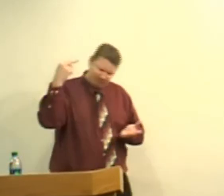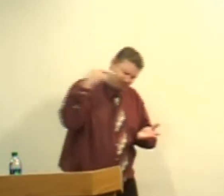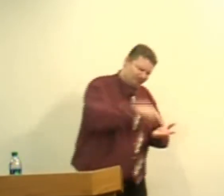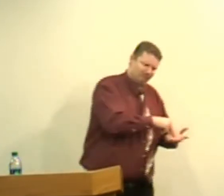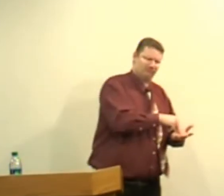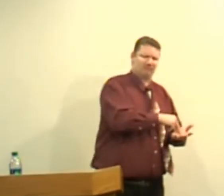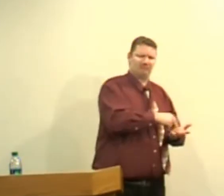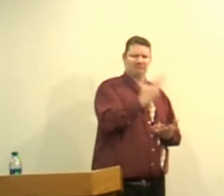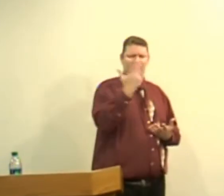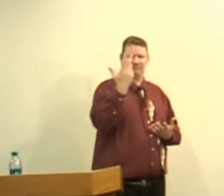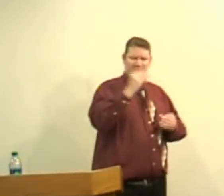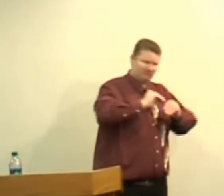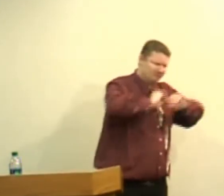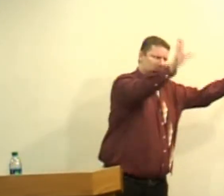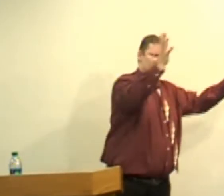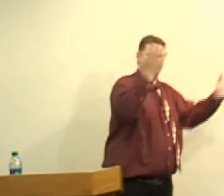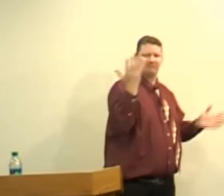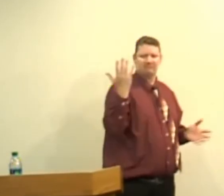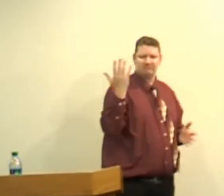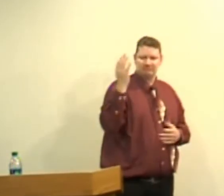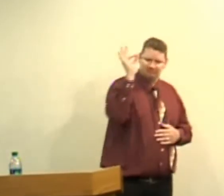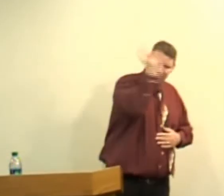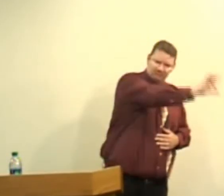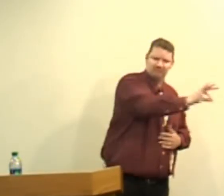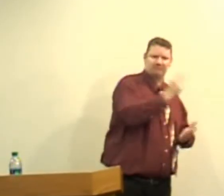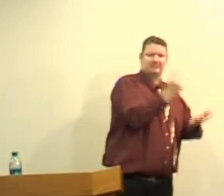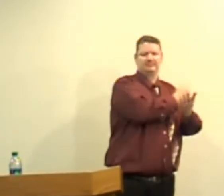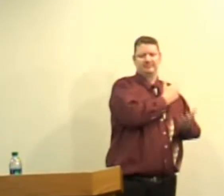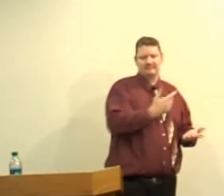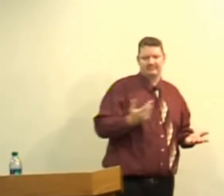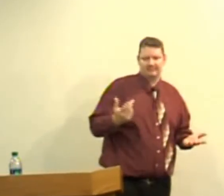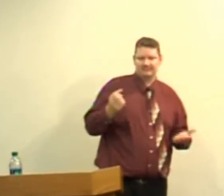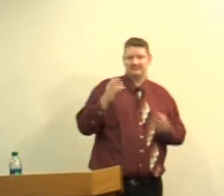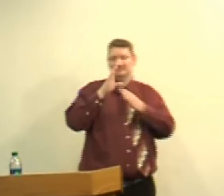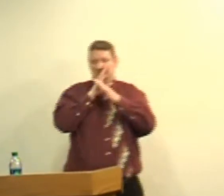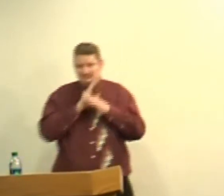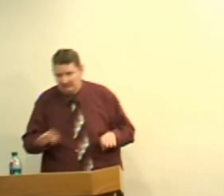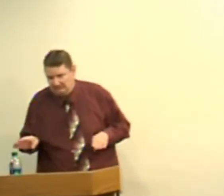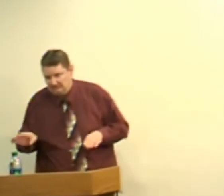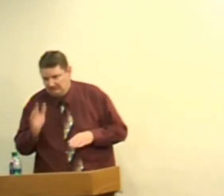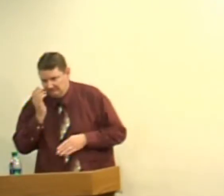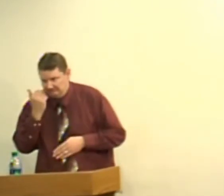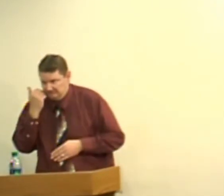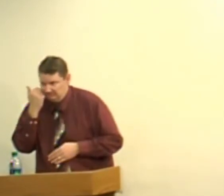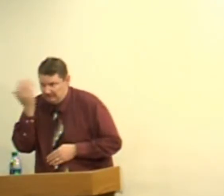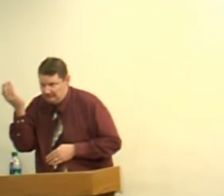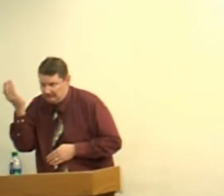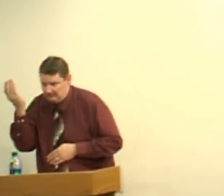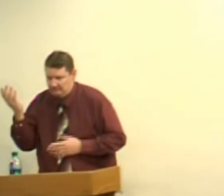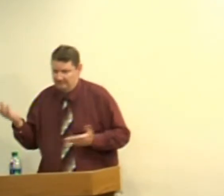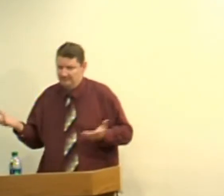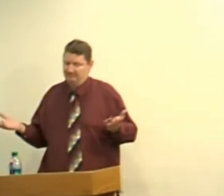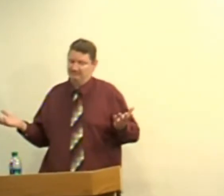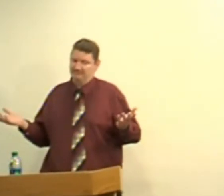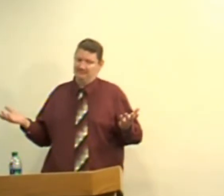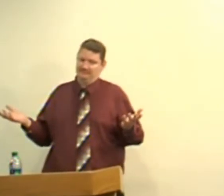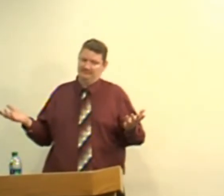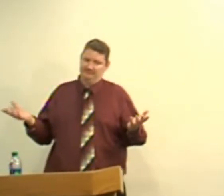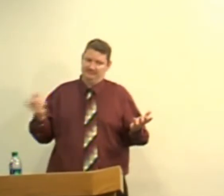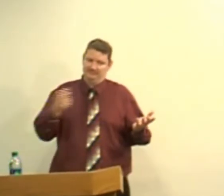don't come to us? We should share the news. Preach the gospel. Not sit and be quiet because we're so embarrassed